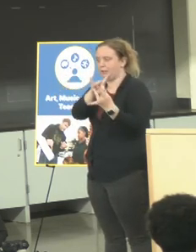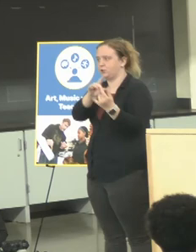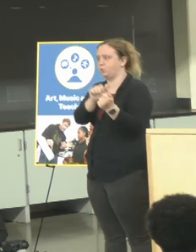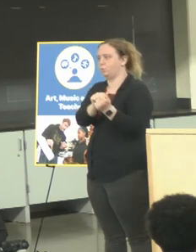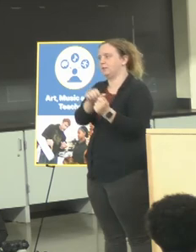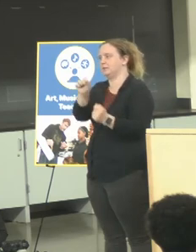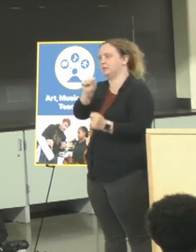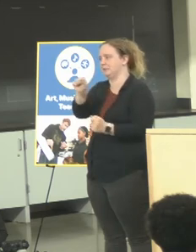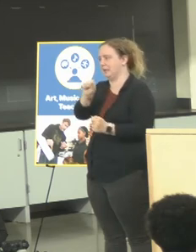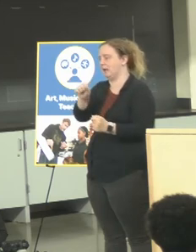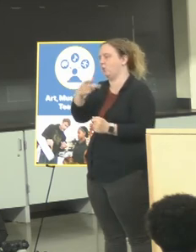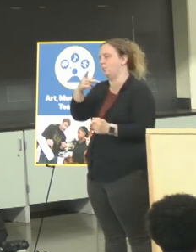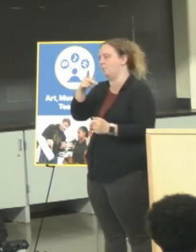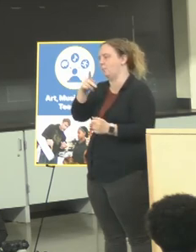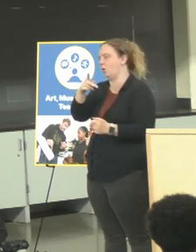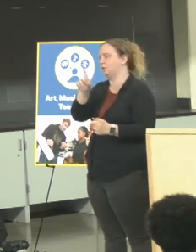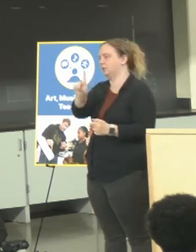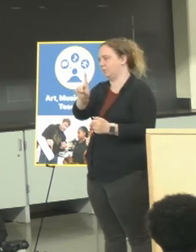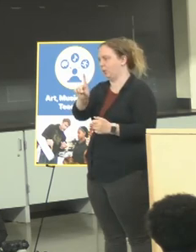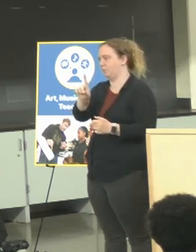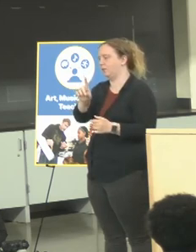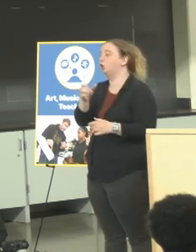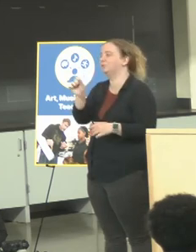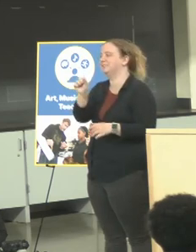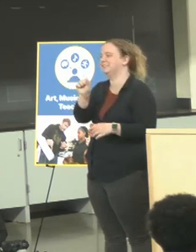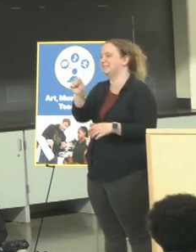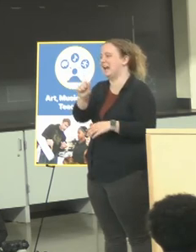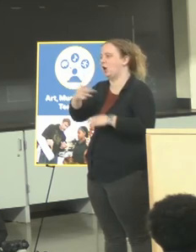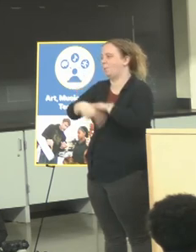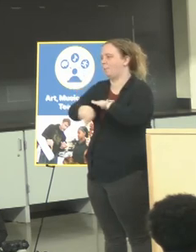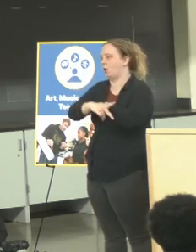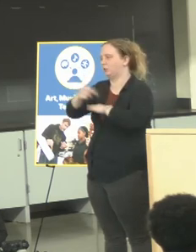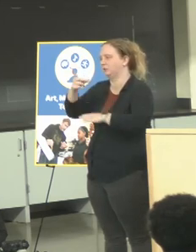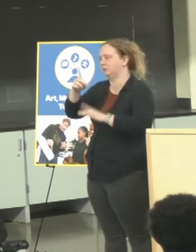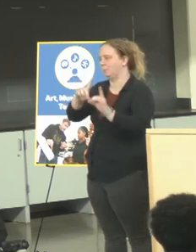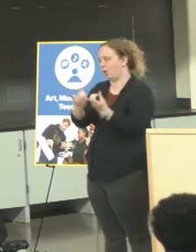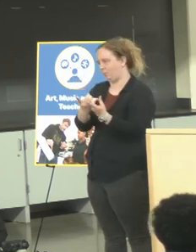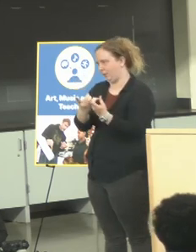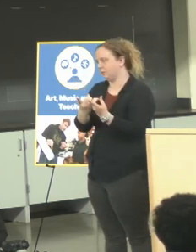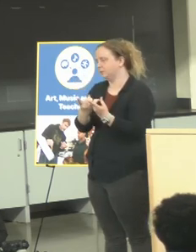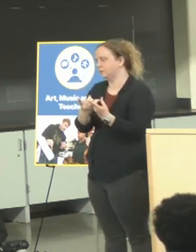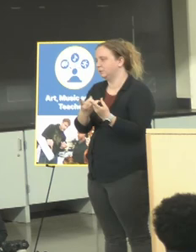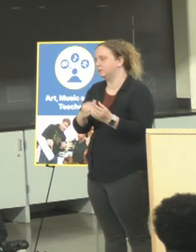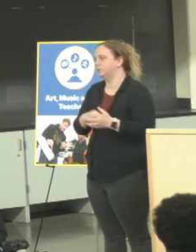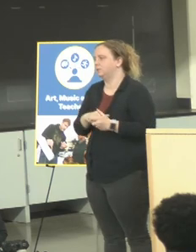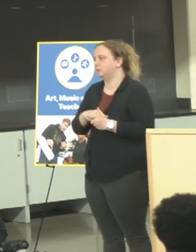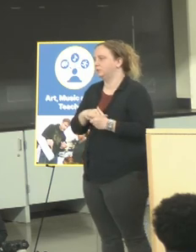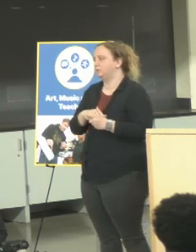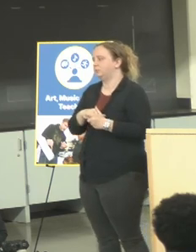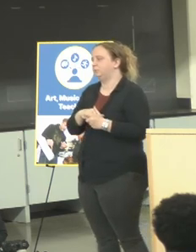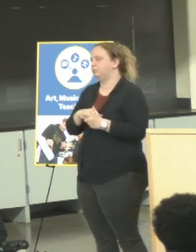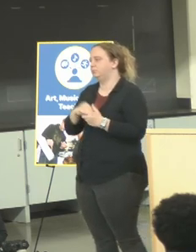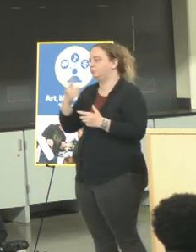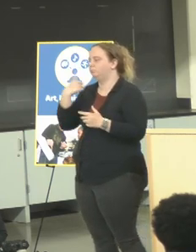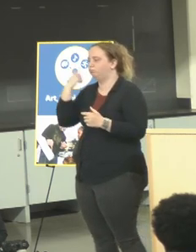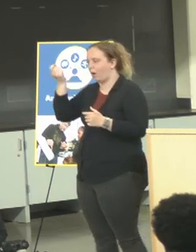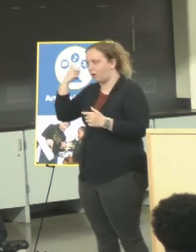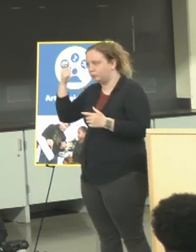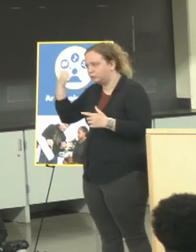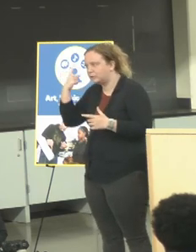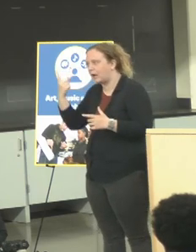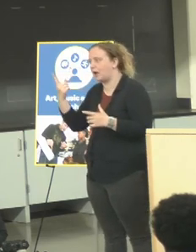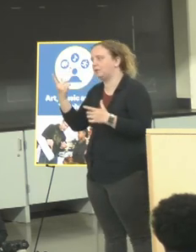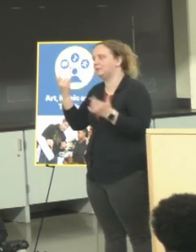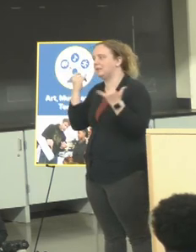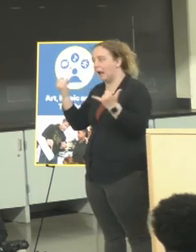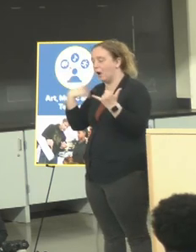those play fields available to neighborhoods in the community. That is completely oversubscribed. There's more demand for our fields